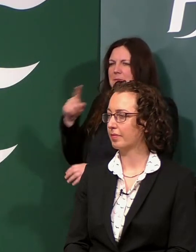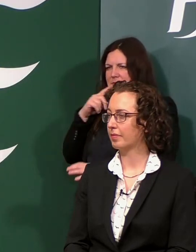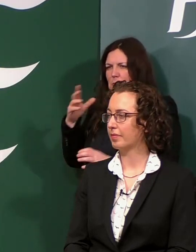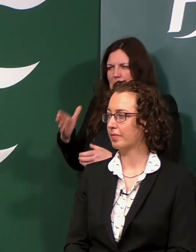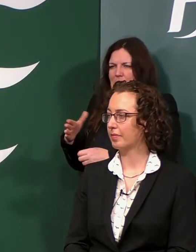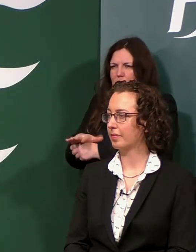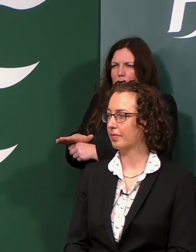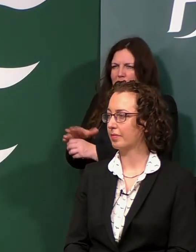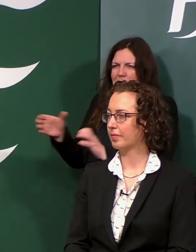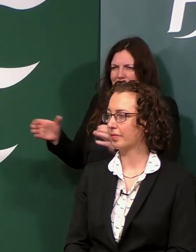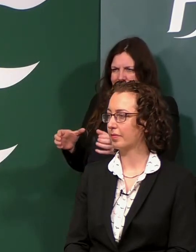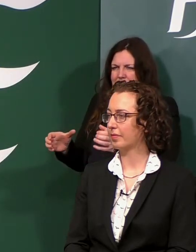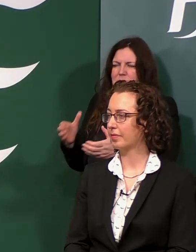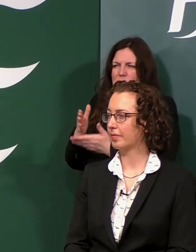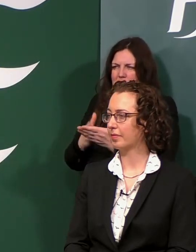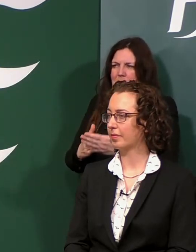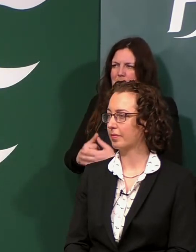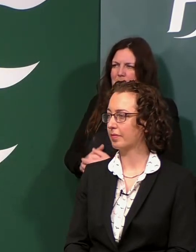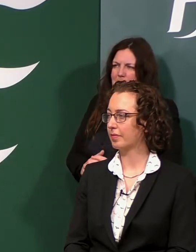level.